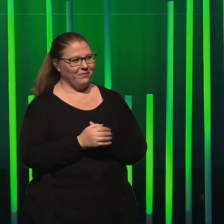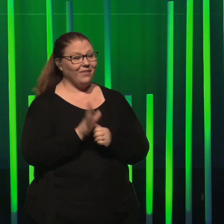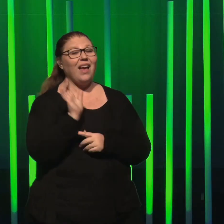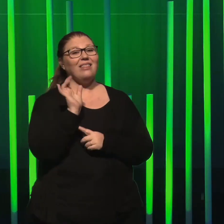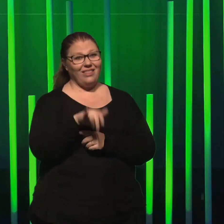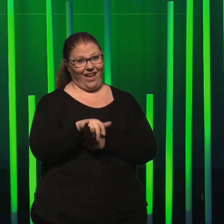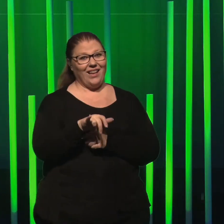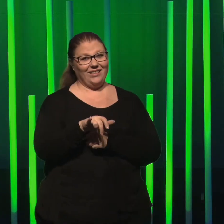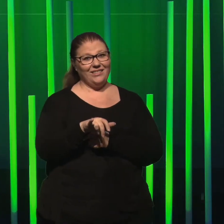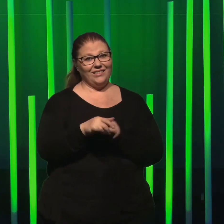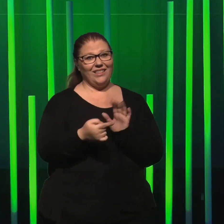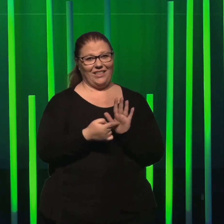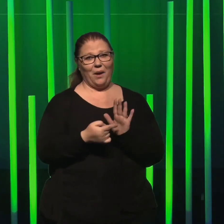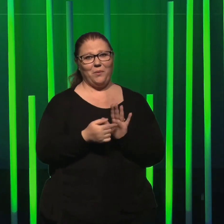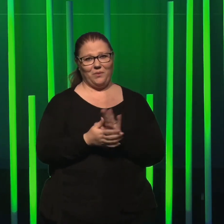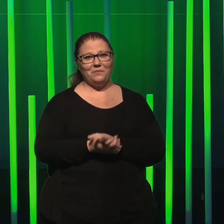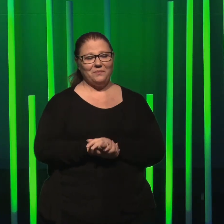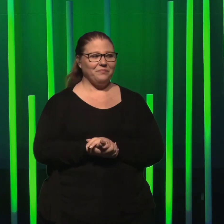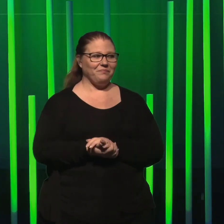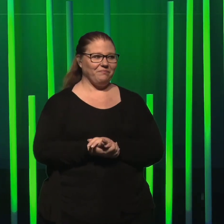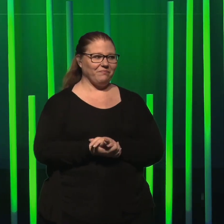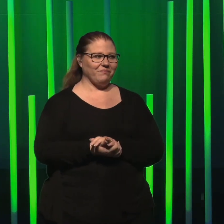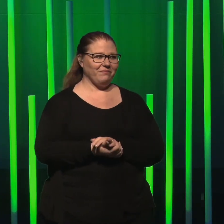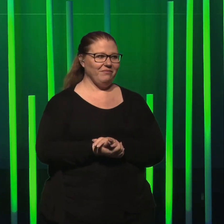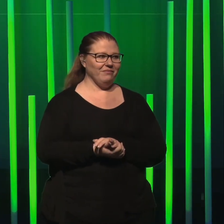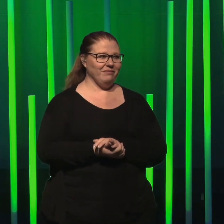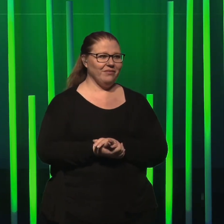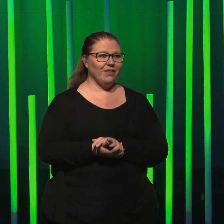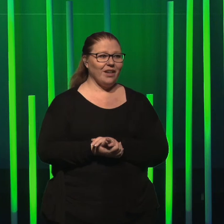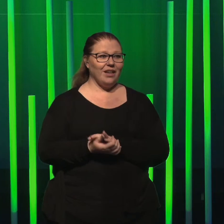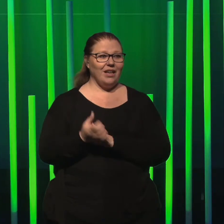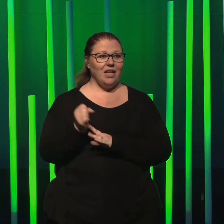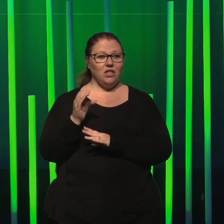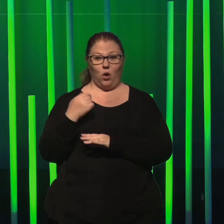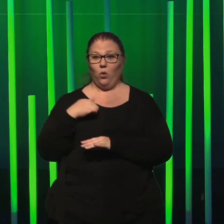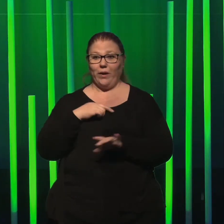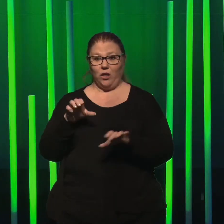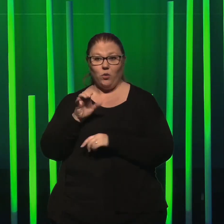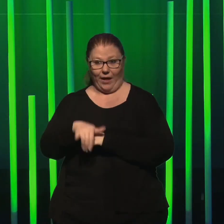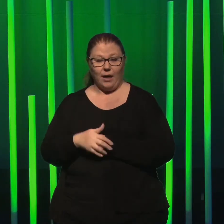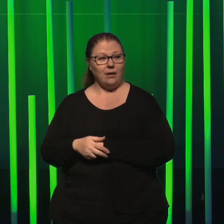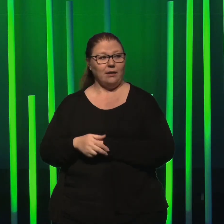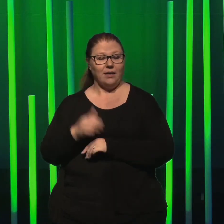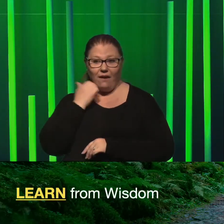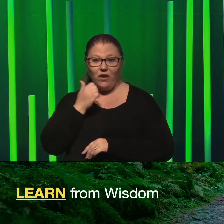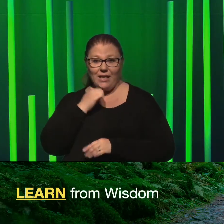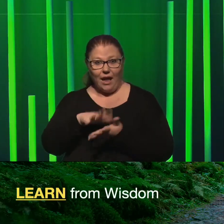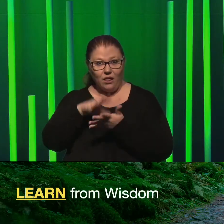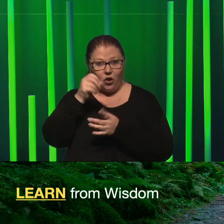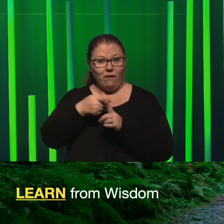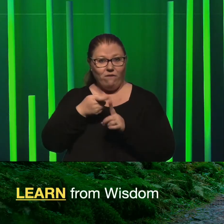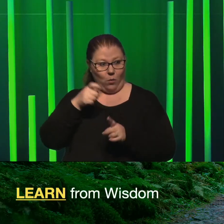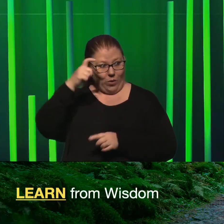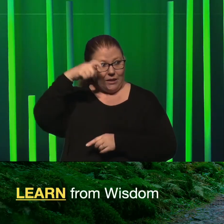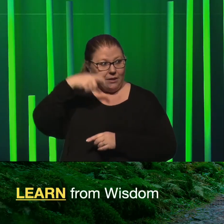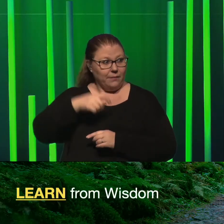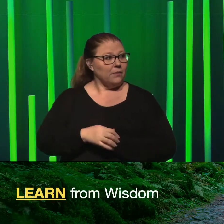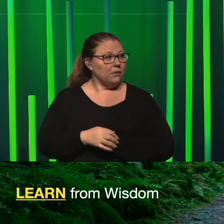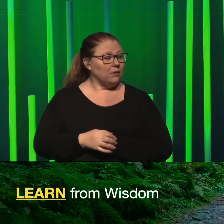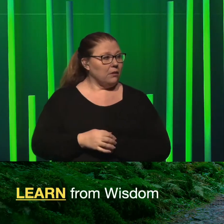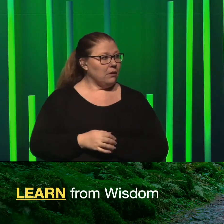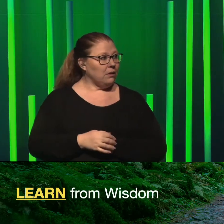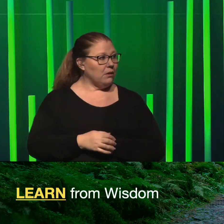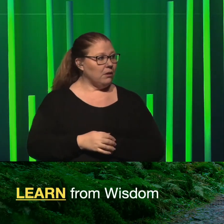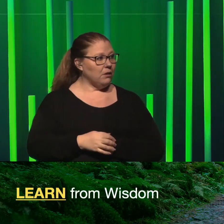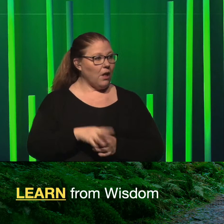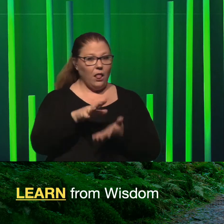That's choosing Jesus. Come on now. Right? So we're going to do that. Daily learn from wisdom.